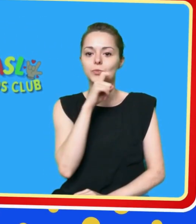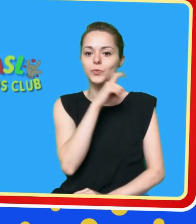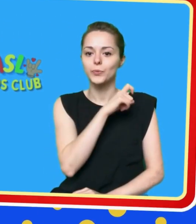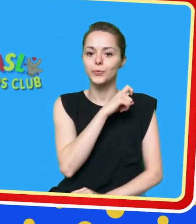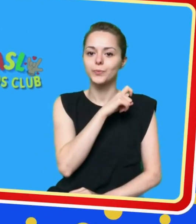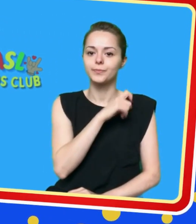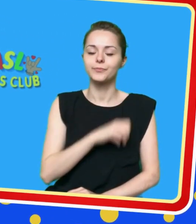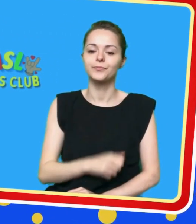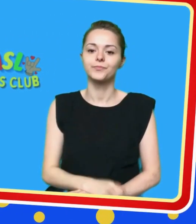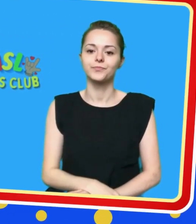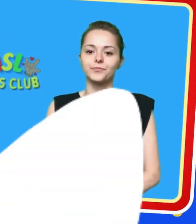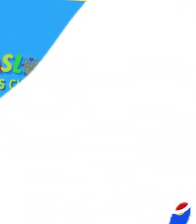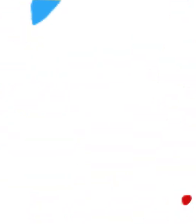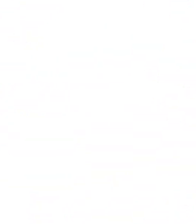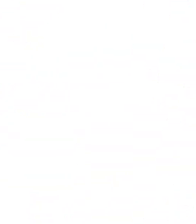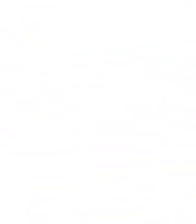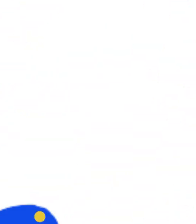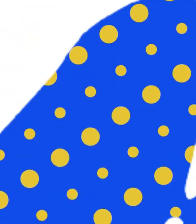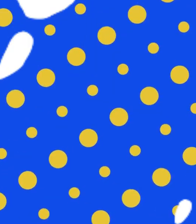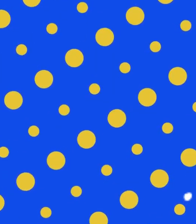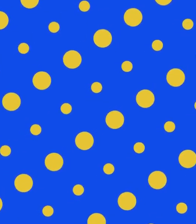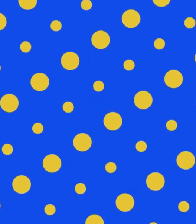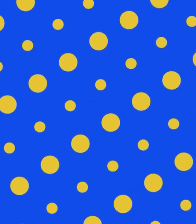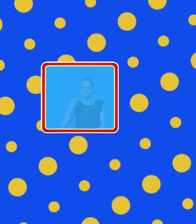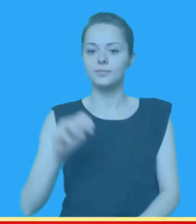Correct. It's cereal.